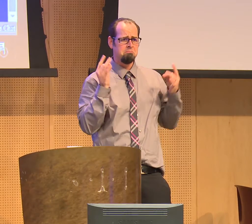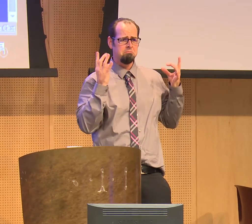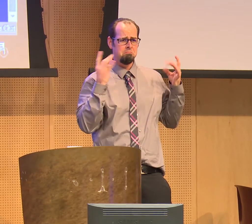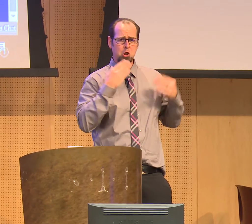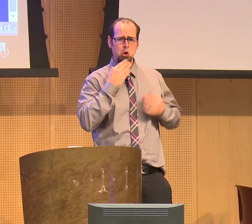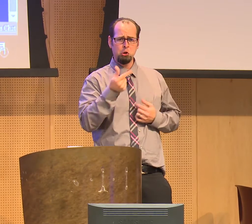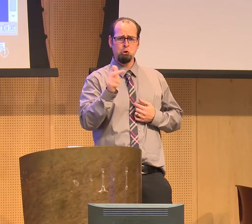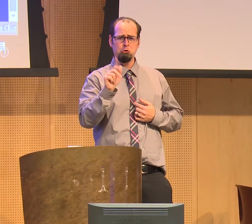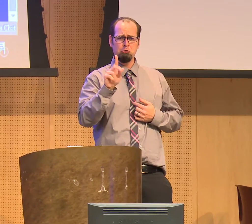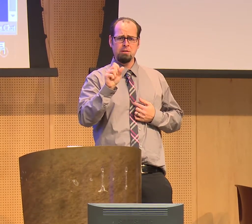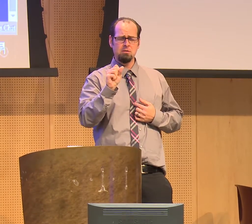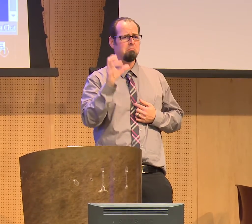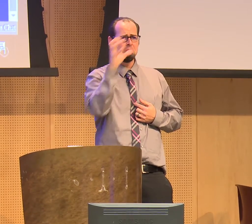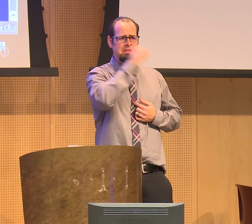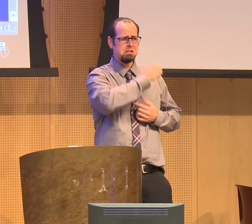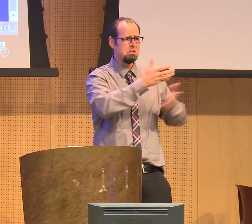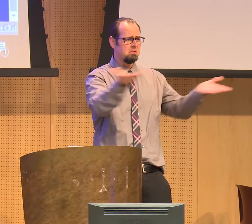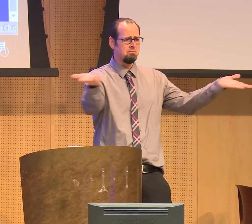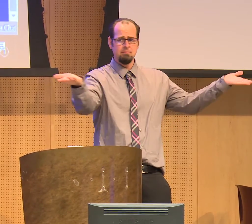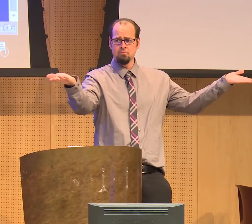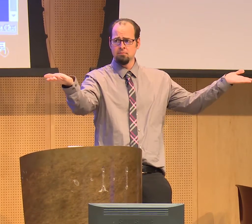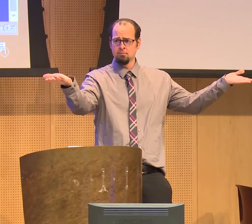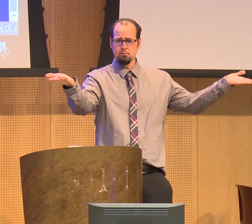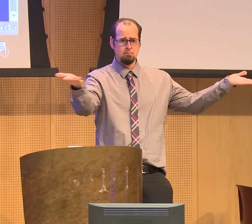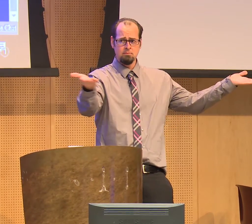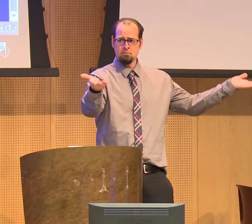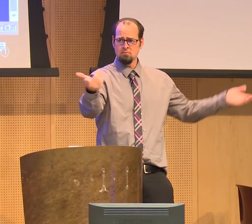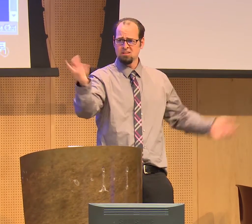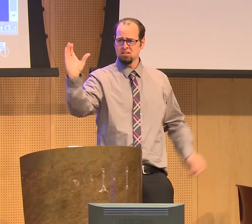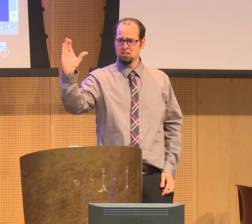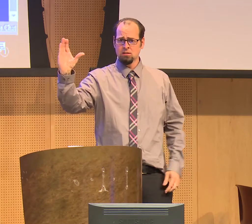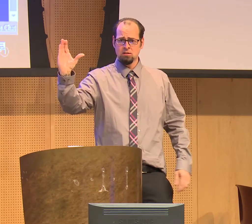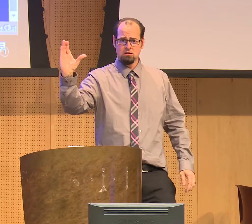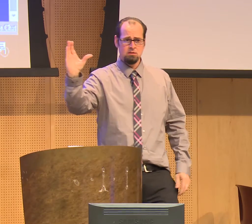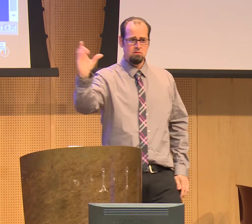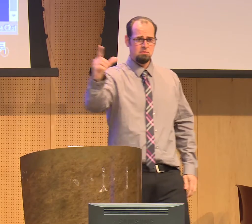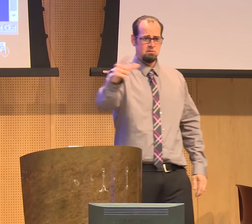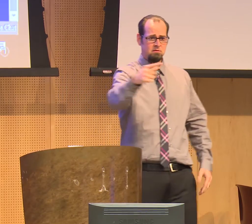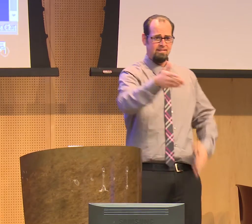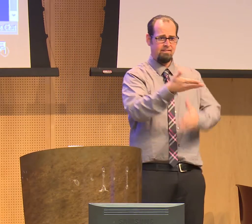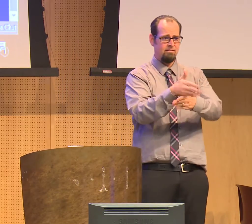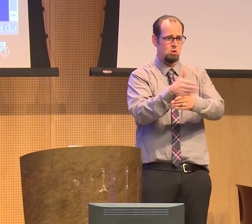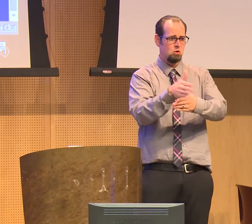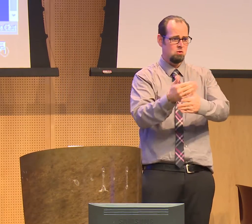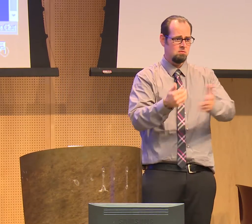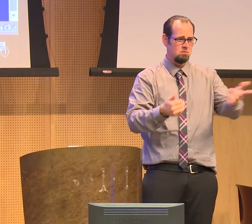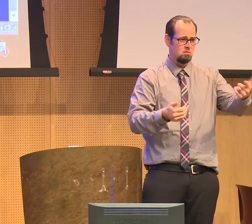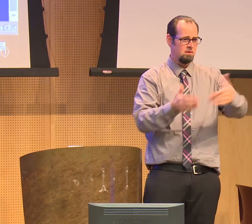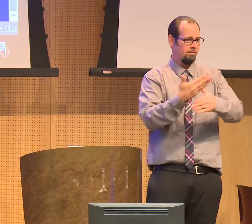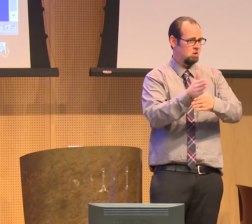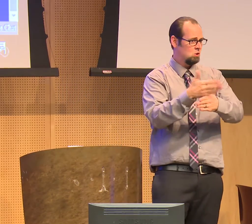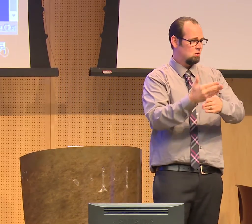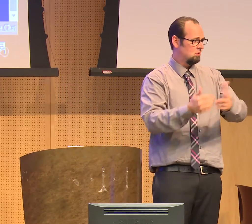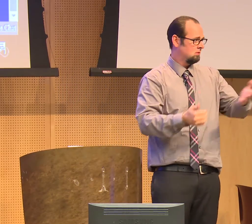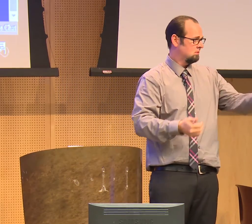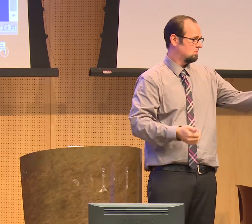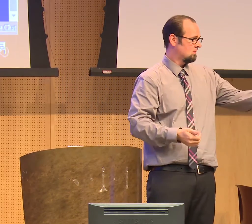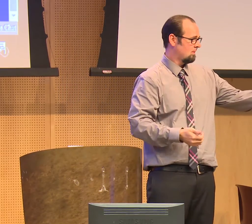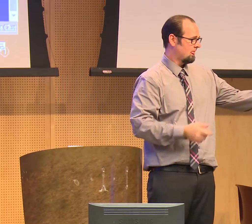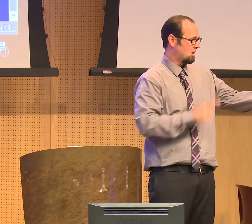what do you think? My grades in high school, what do you think my grades were like in high school? That perhaps I was a C average student, a regular